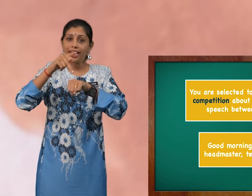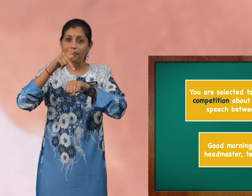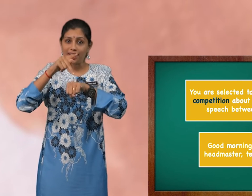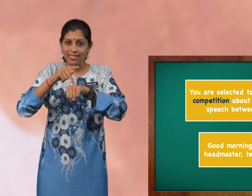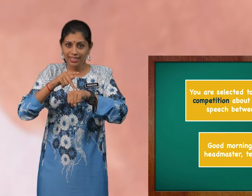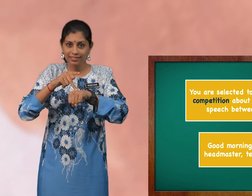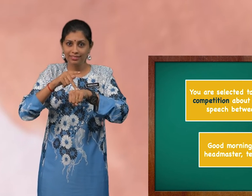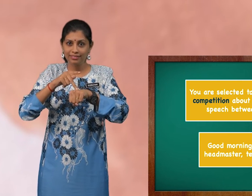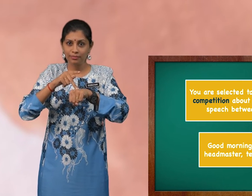headmaster,